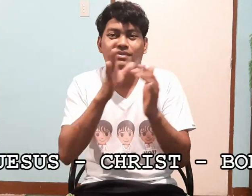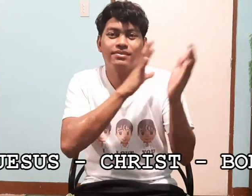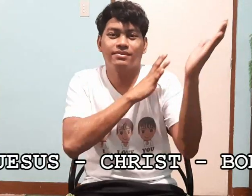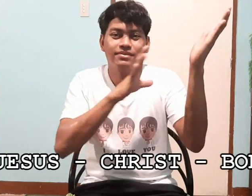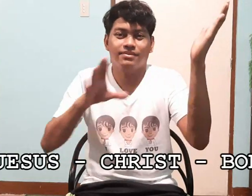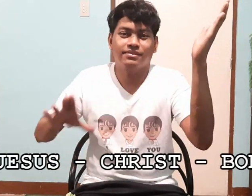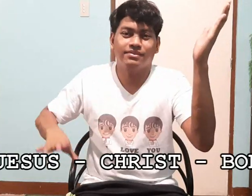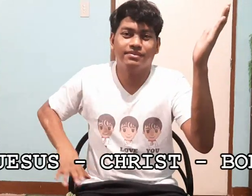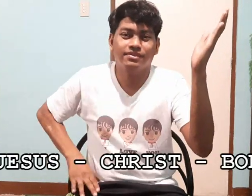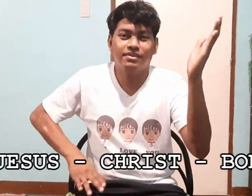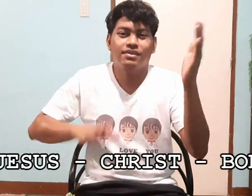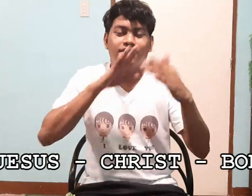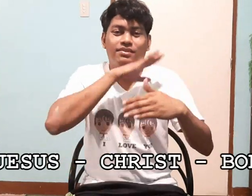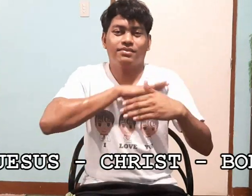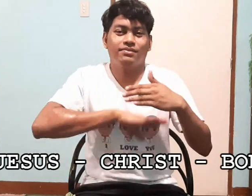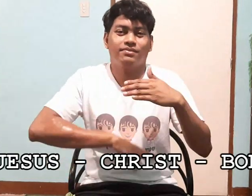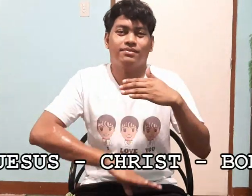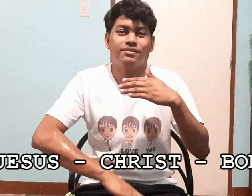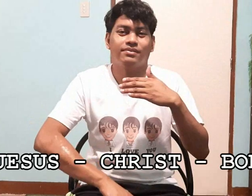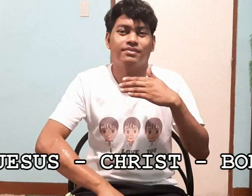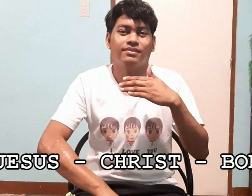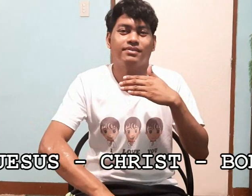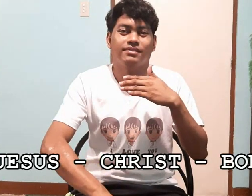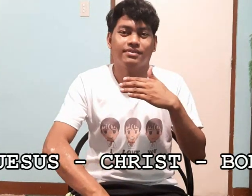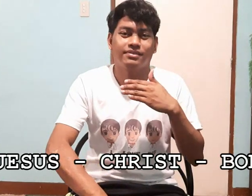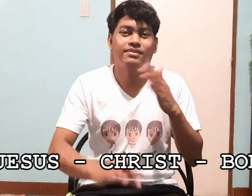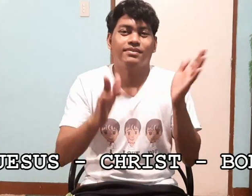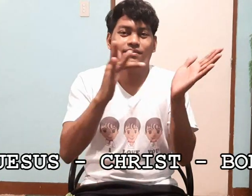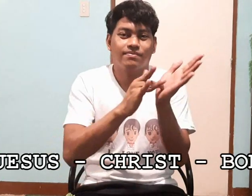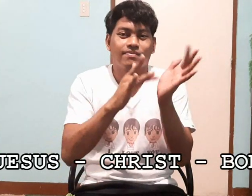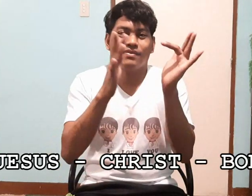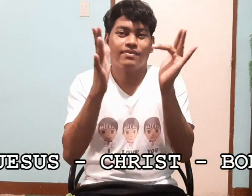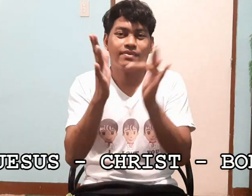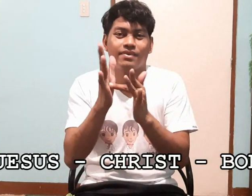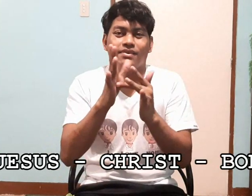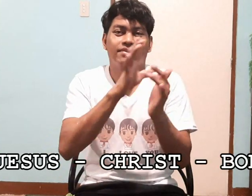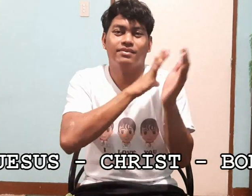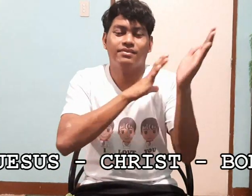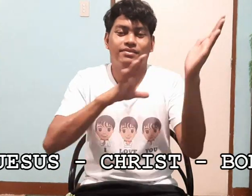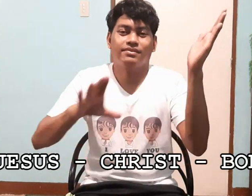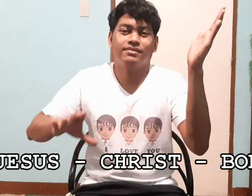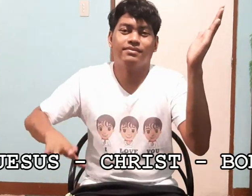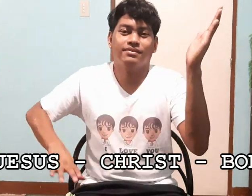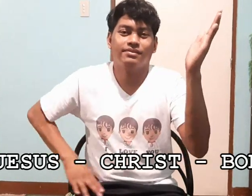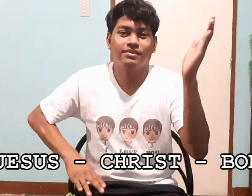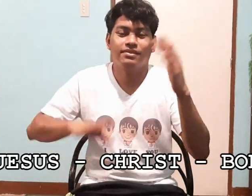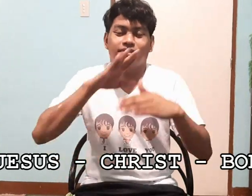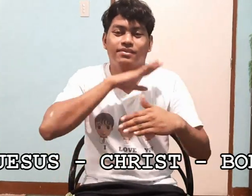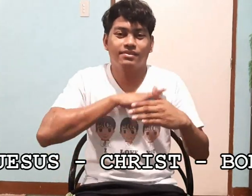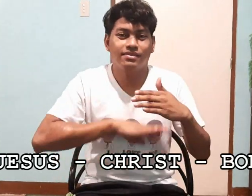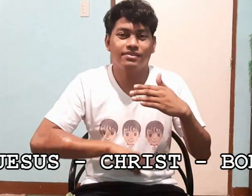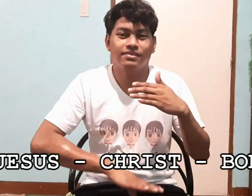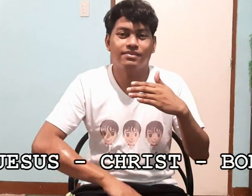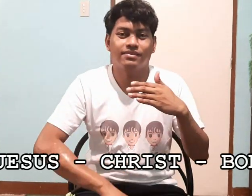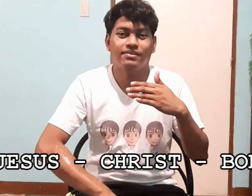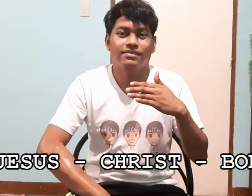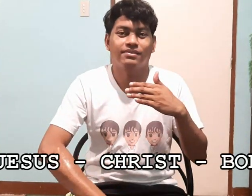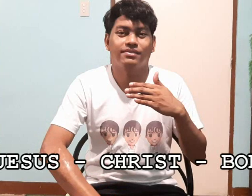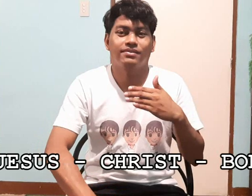Christ is born I heard that Jesus Christ is born I